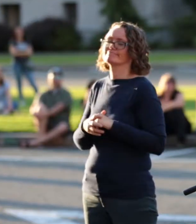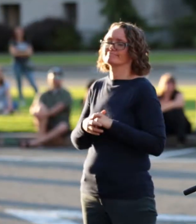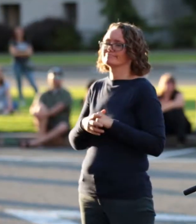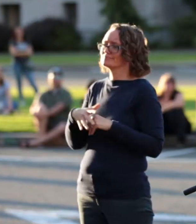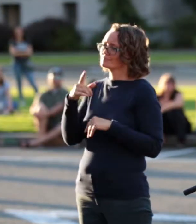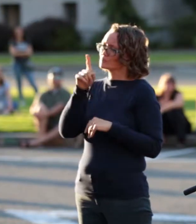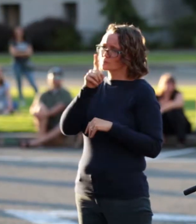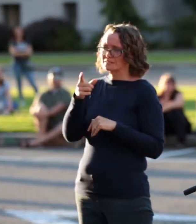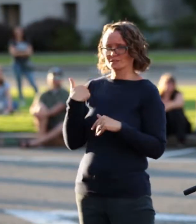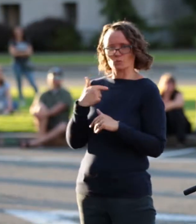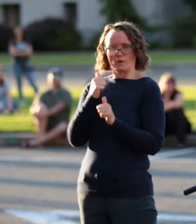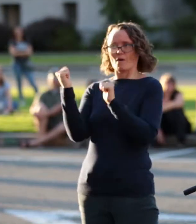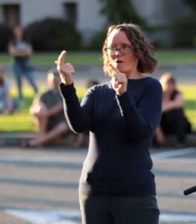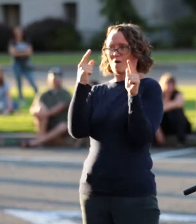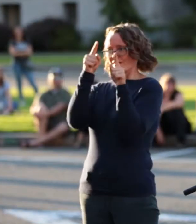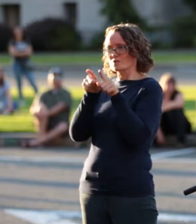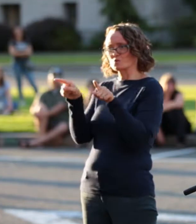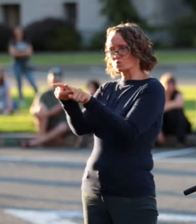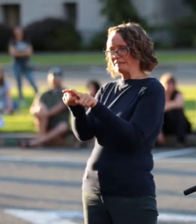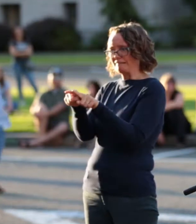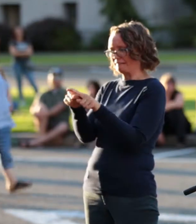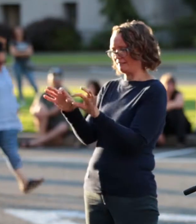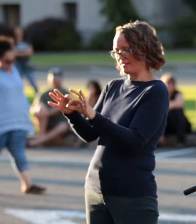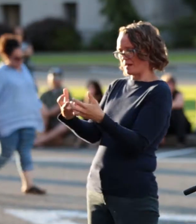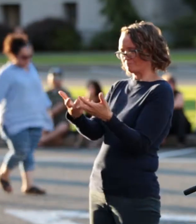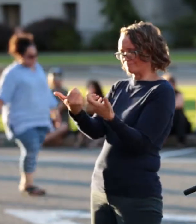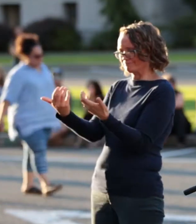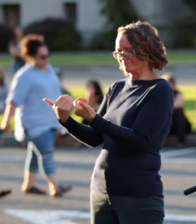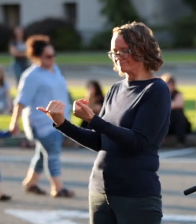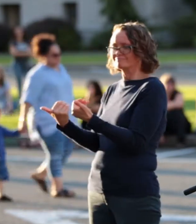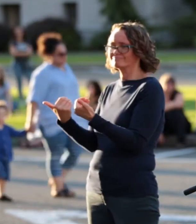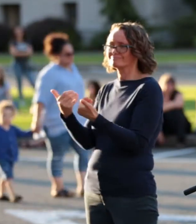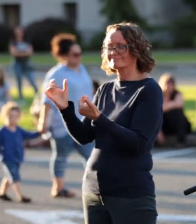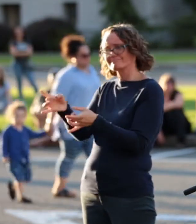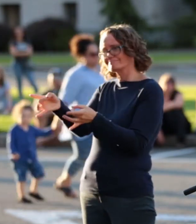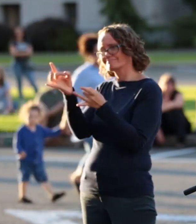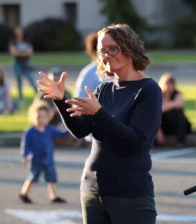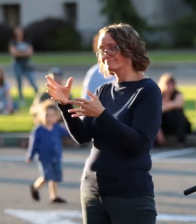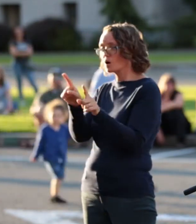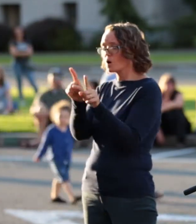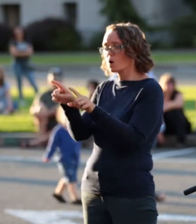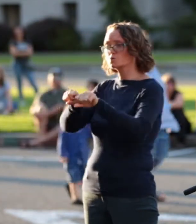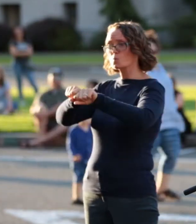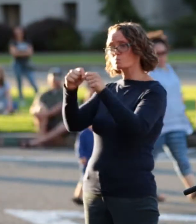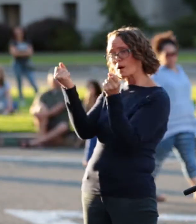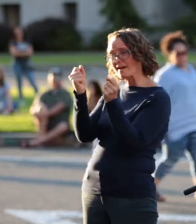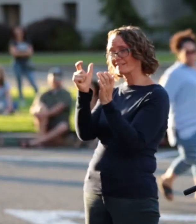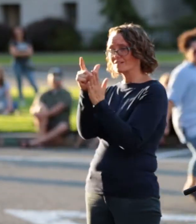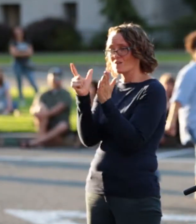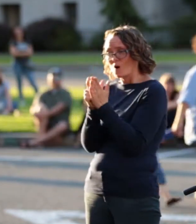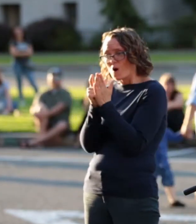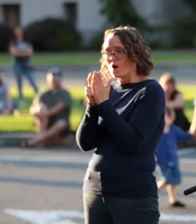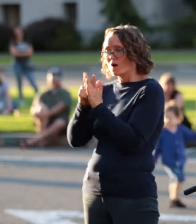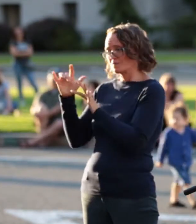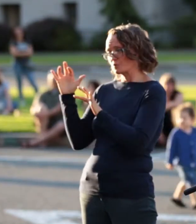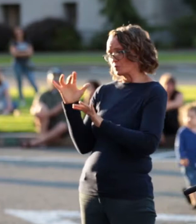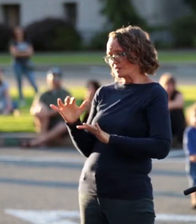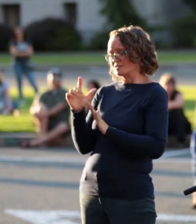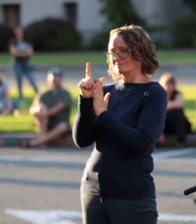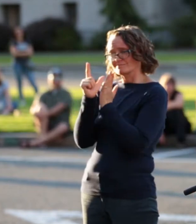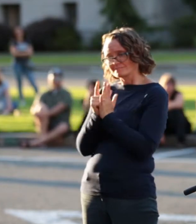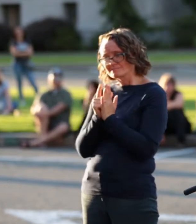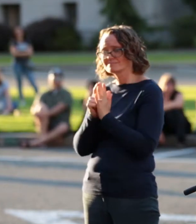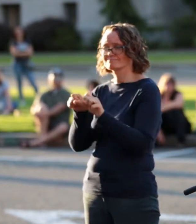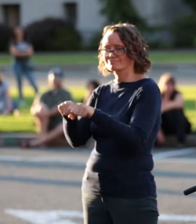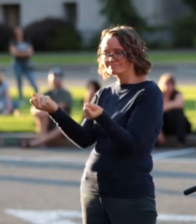of families seeking protection is contrary to international refugee law, to our own asylum law, and to the integrity of